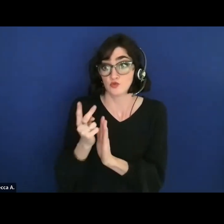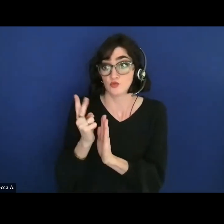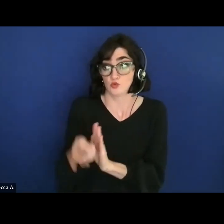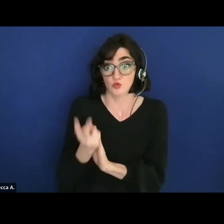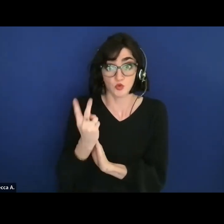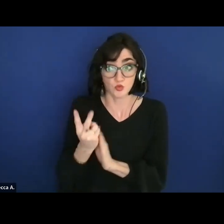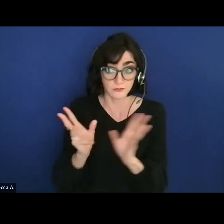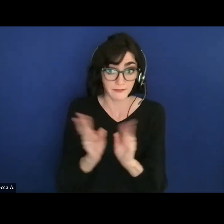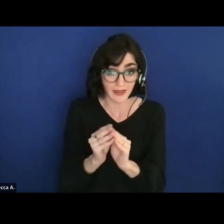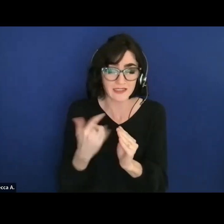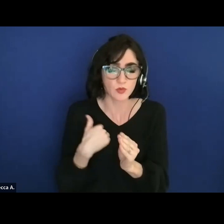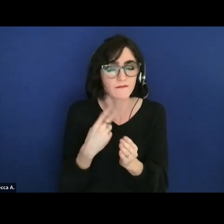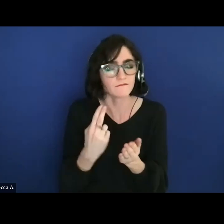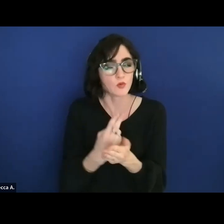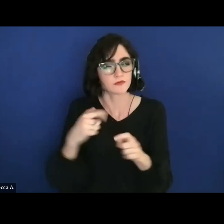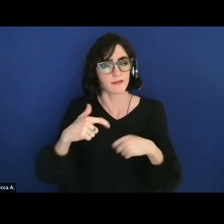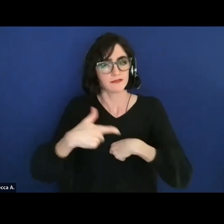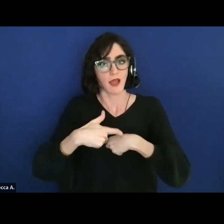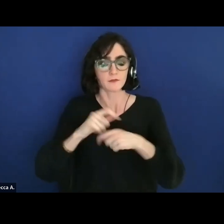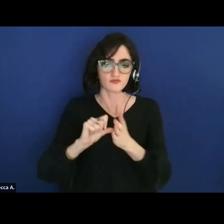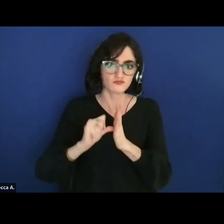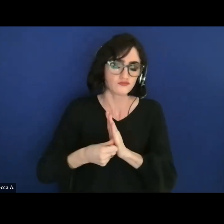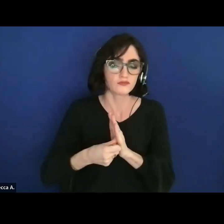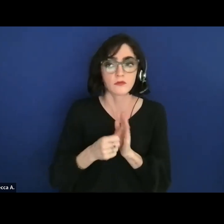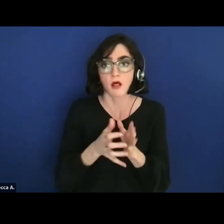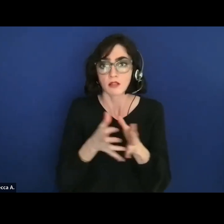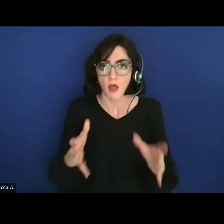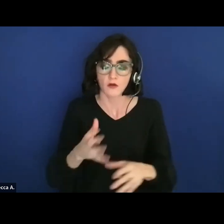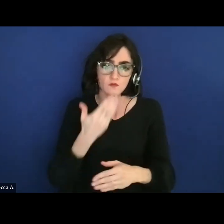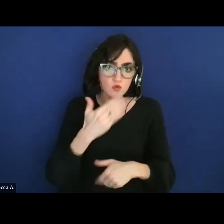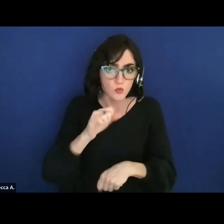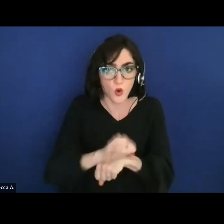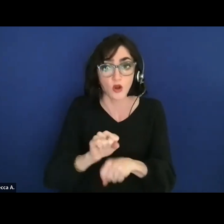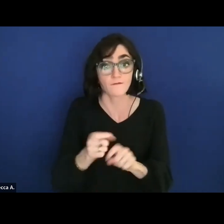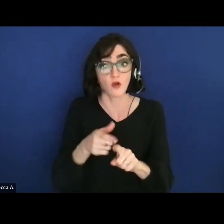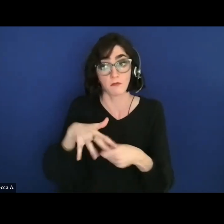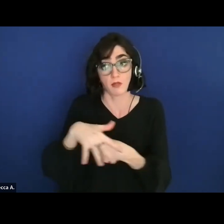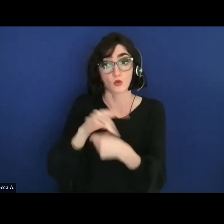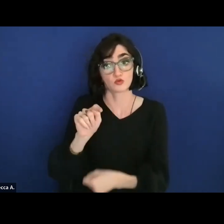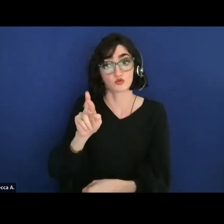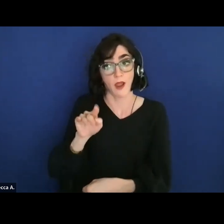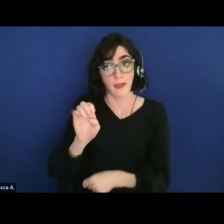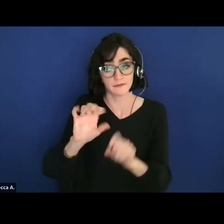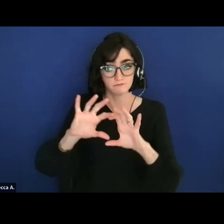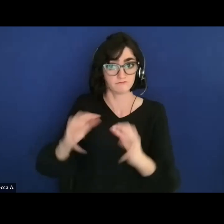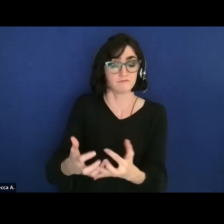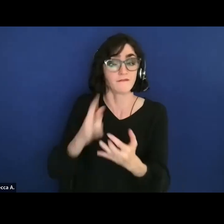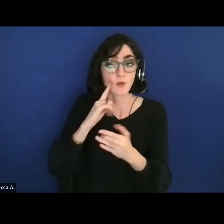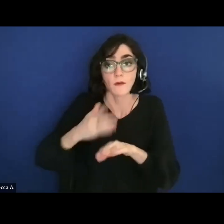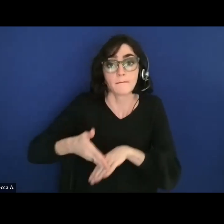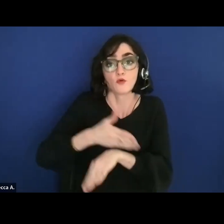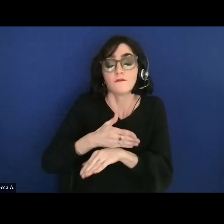highlight some of the great work that tribes are doing to improve the crisis response